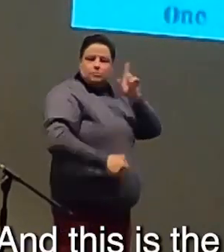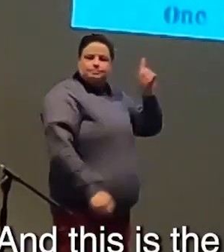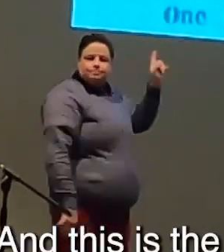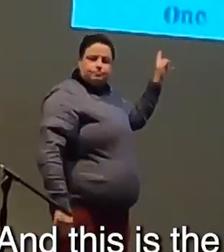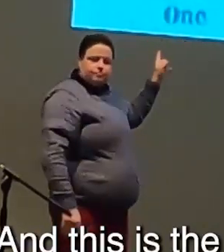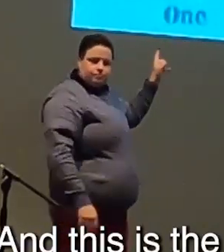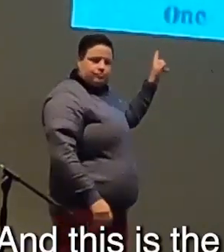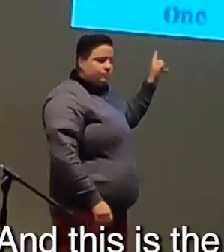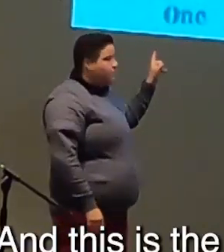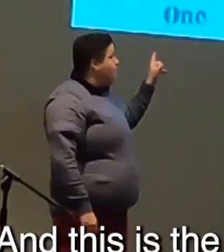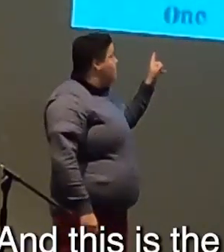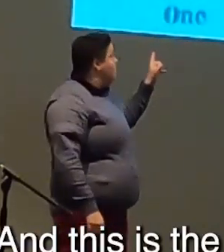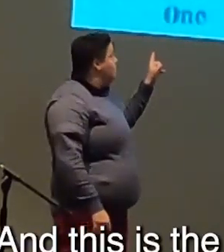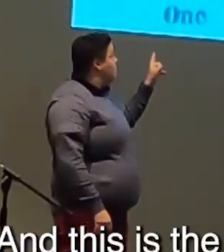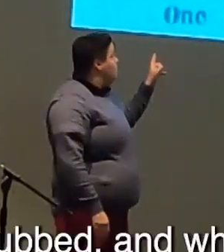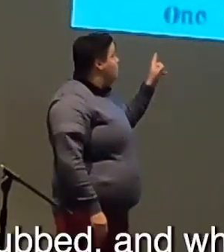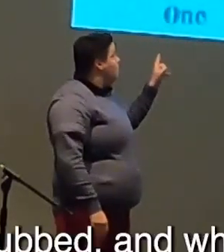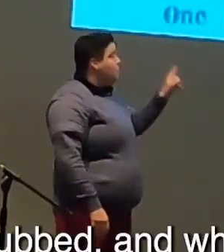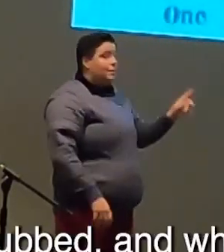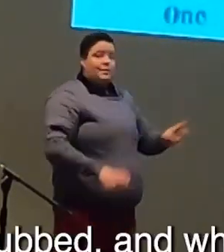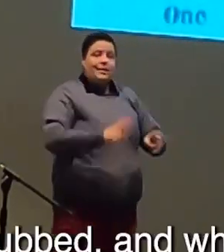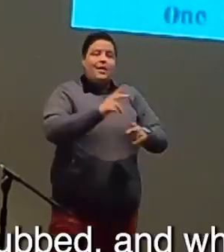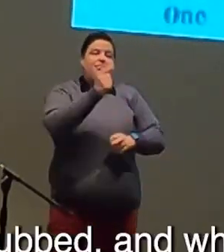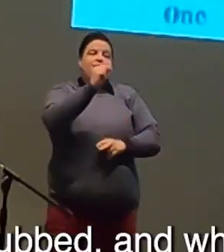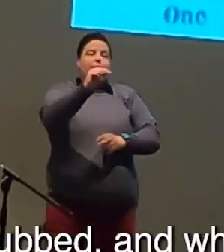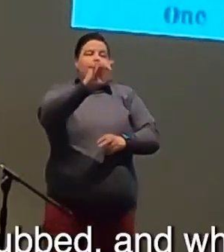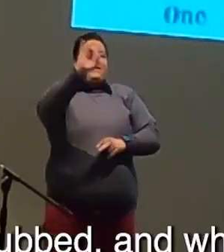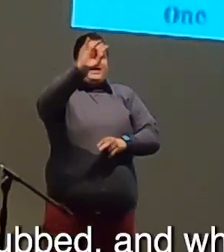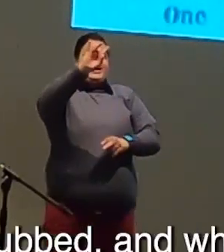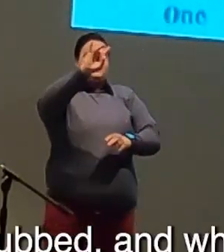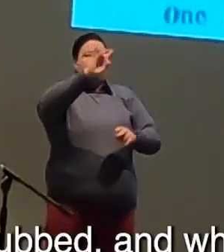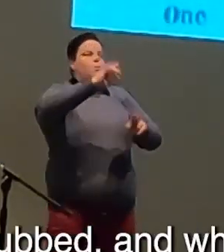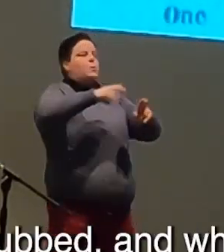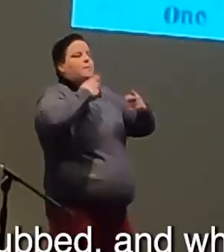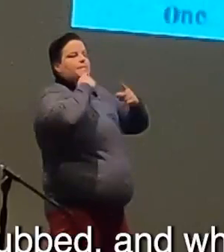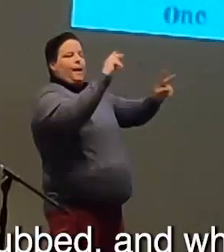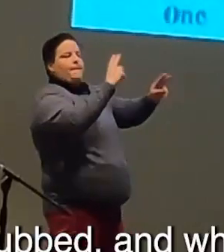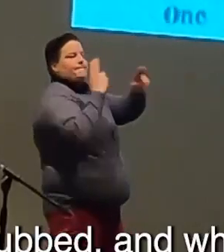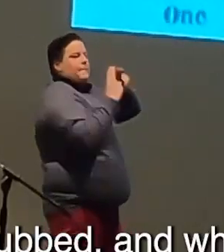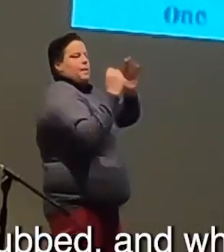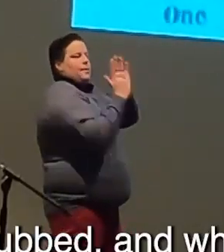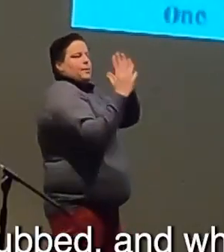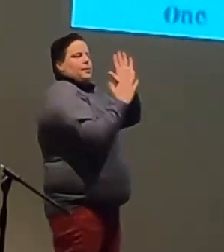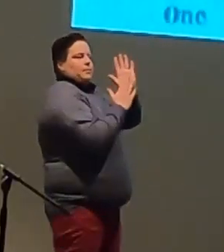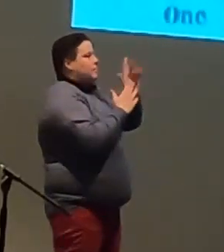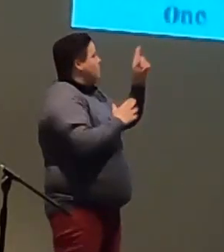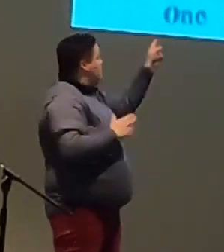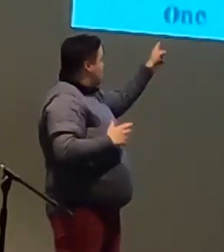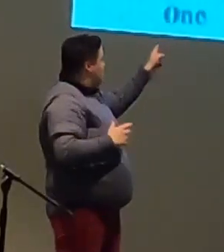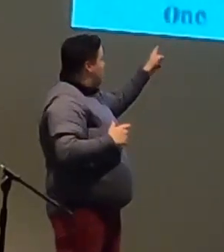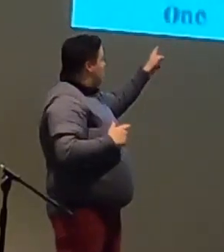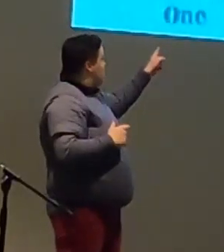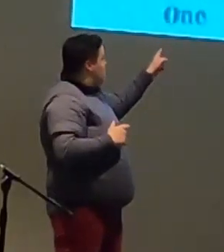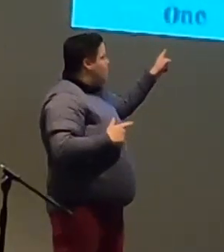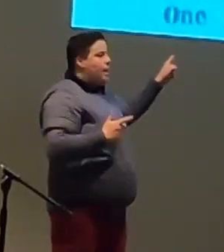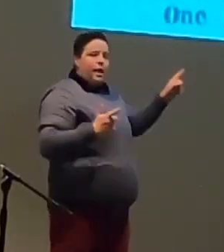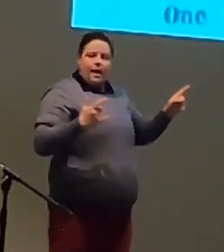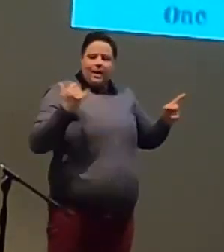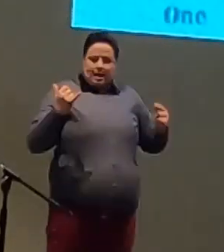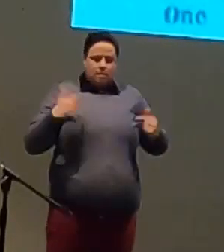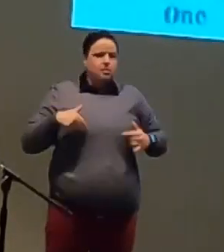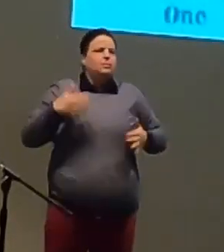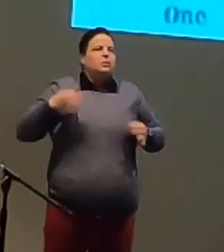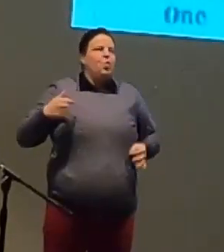the article where the name The 8 was dubbed, and where the men started embracing this idea that there are this